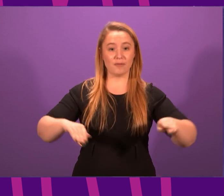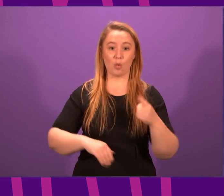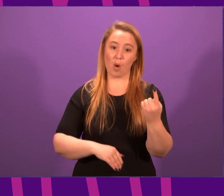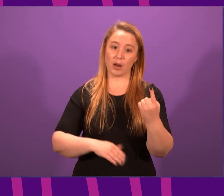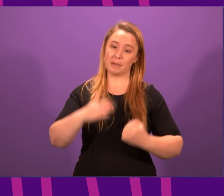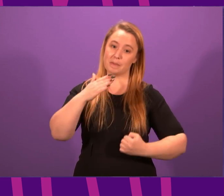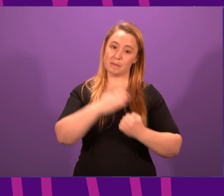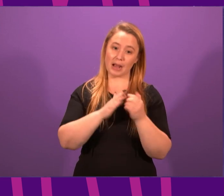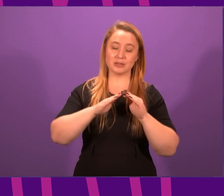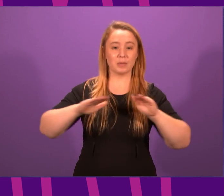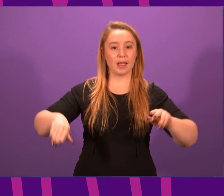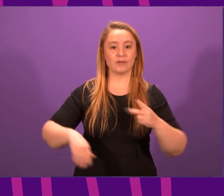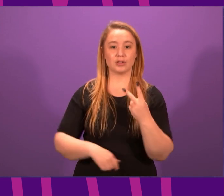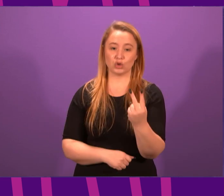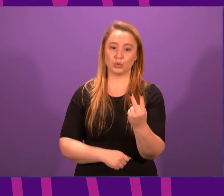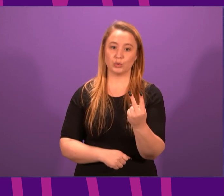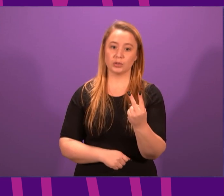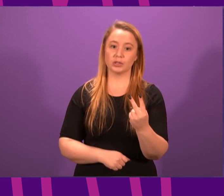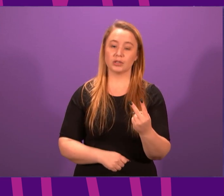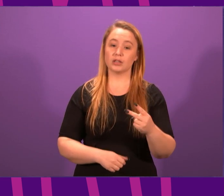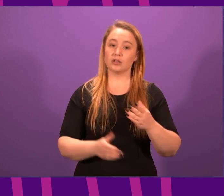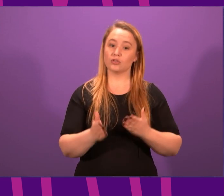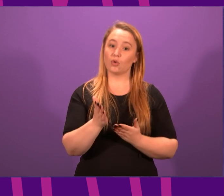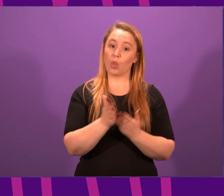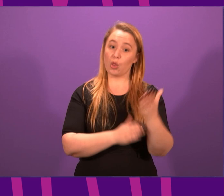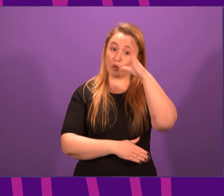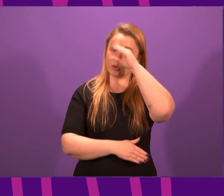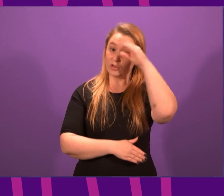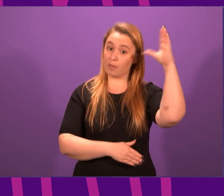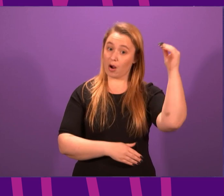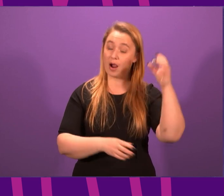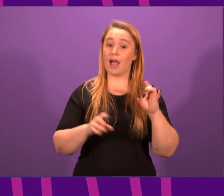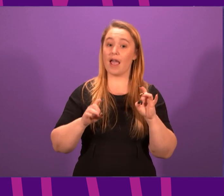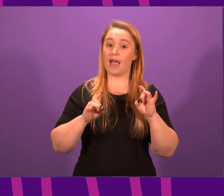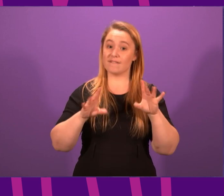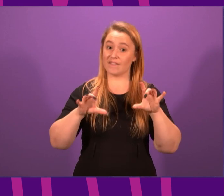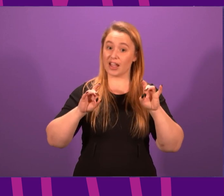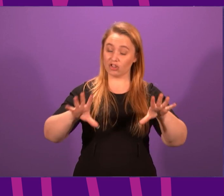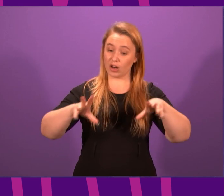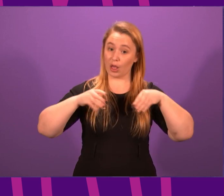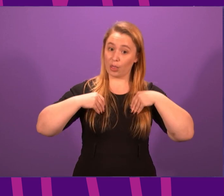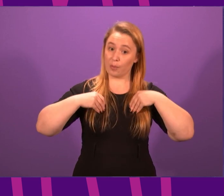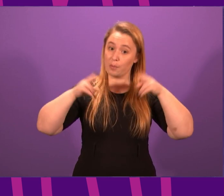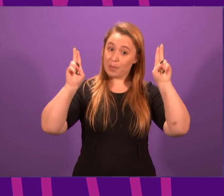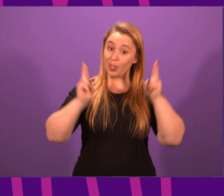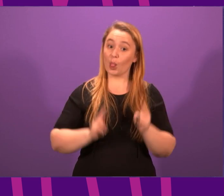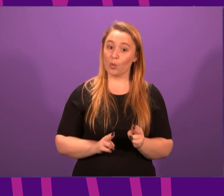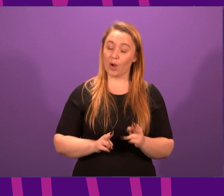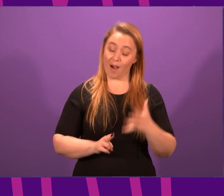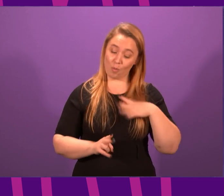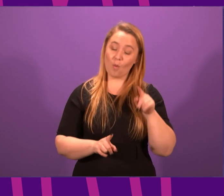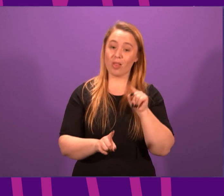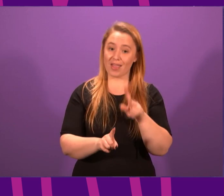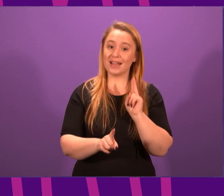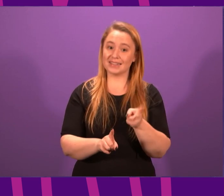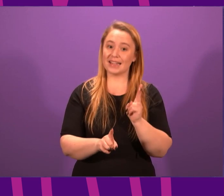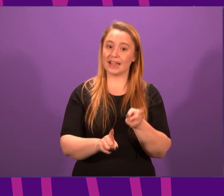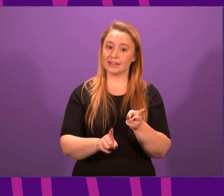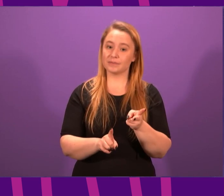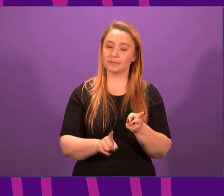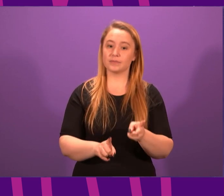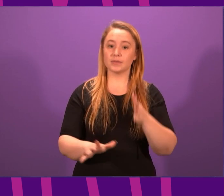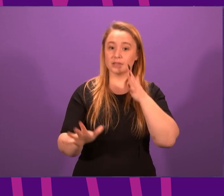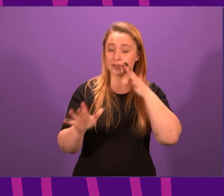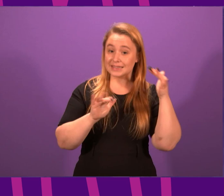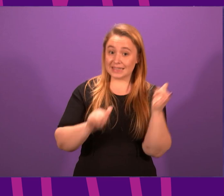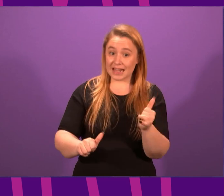We achieved exceptionally low levels of infection over the summer, and we want to see that again. As members have said, testing